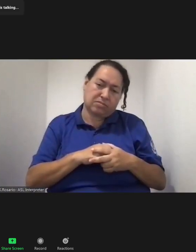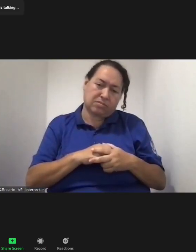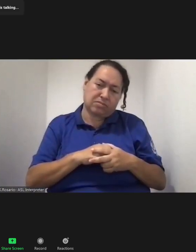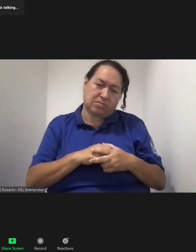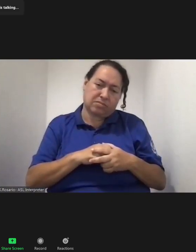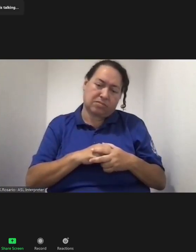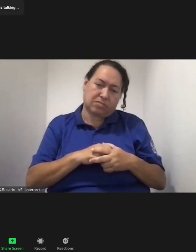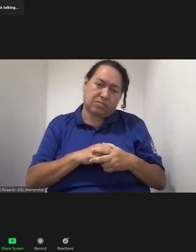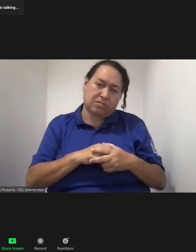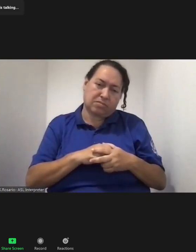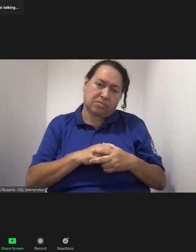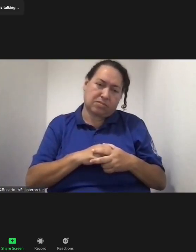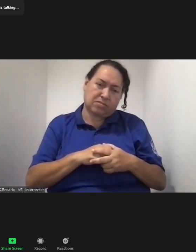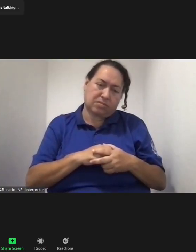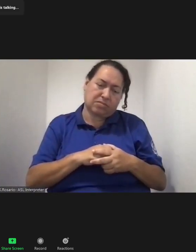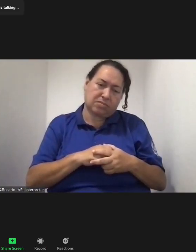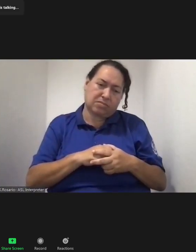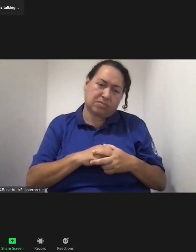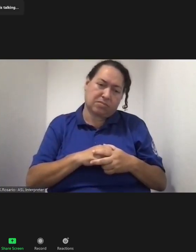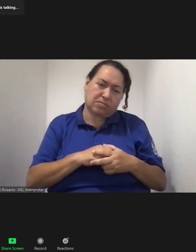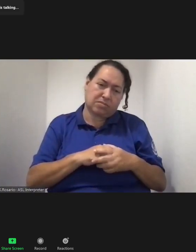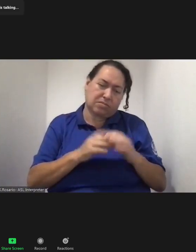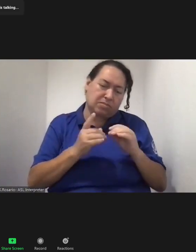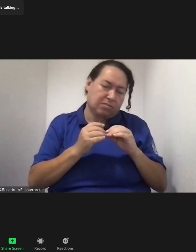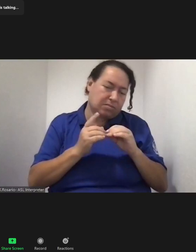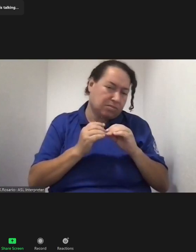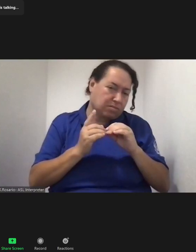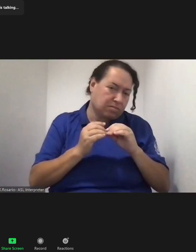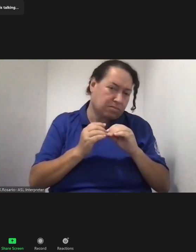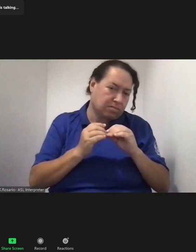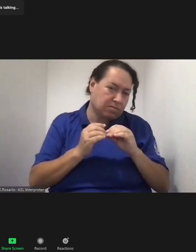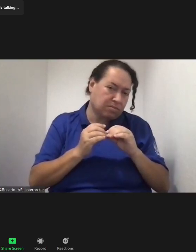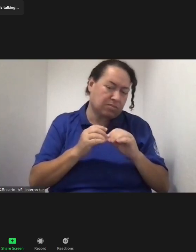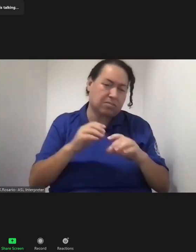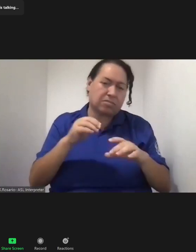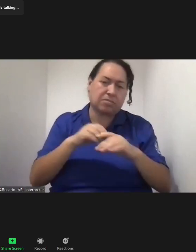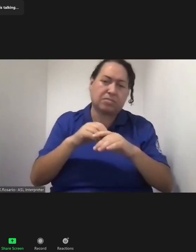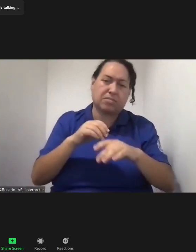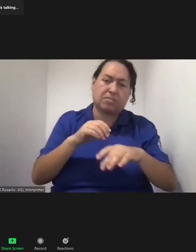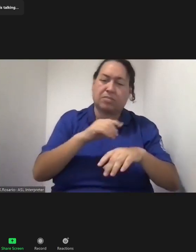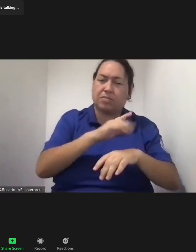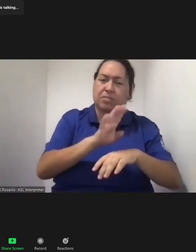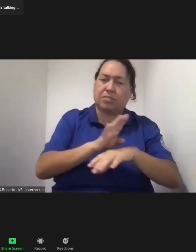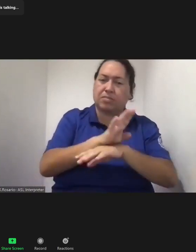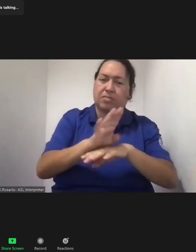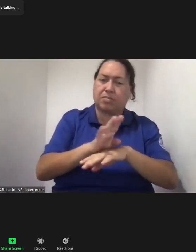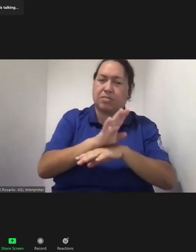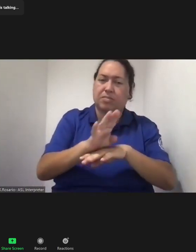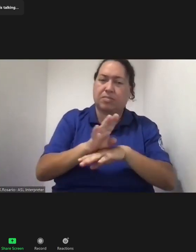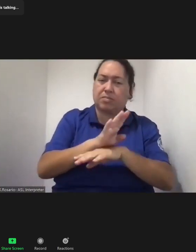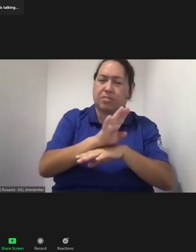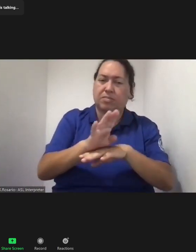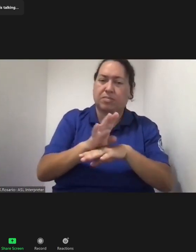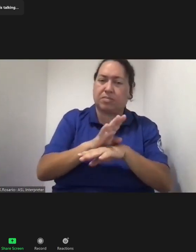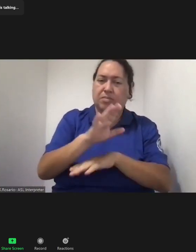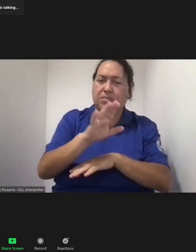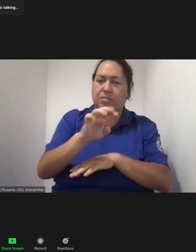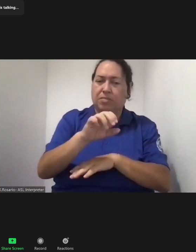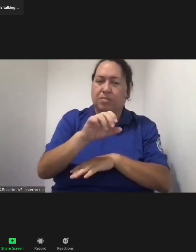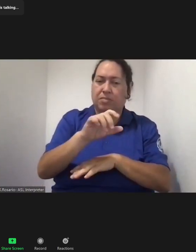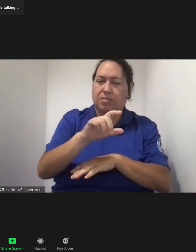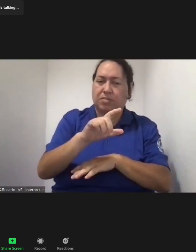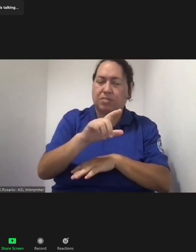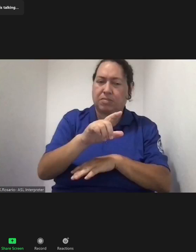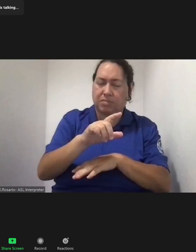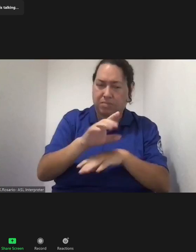Okay, just one more question. In Palau, when Palau reopened, officially reopened their borders, they